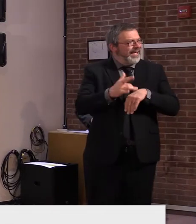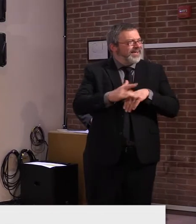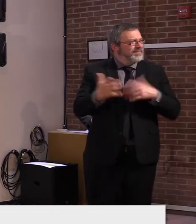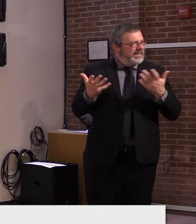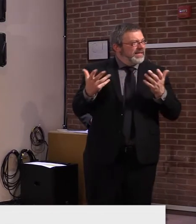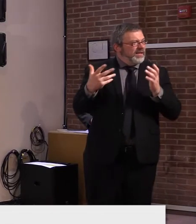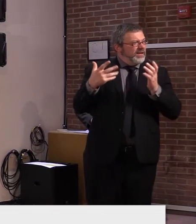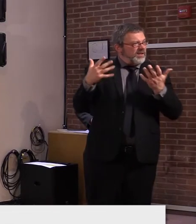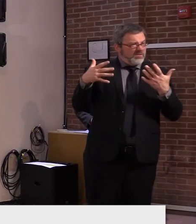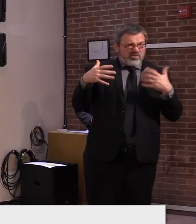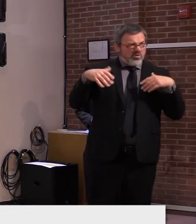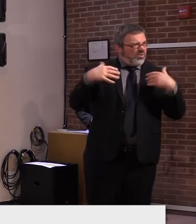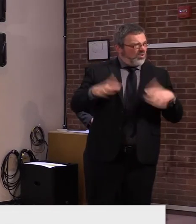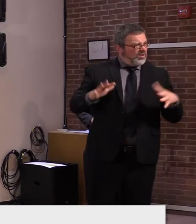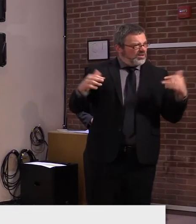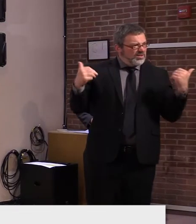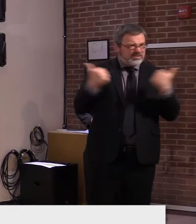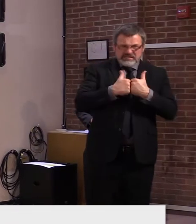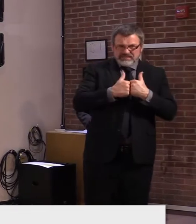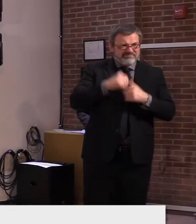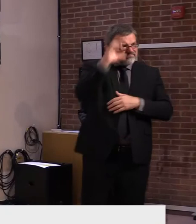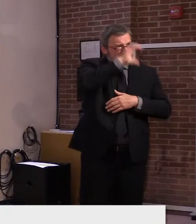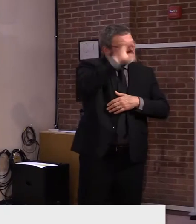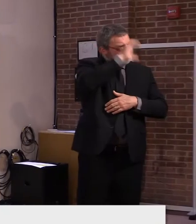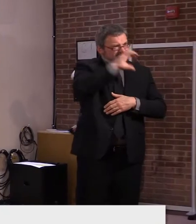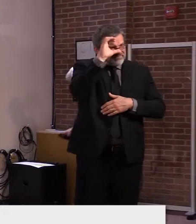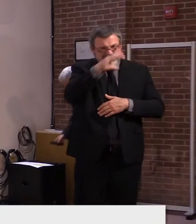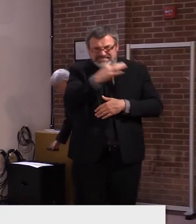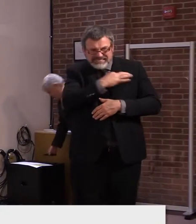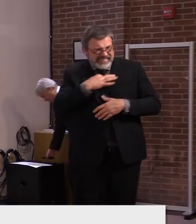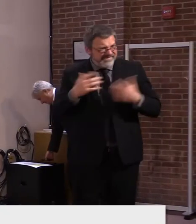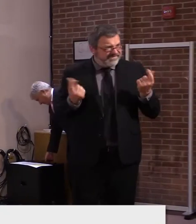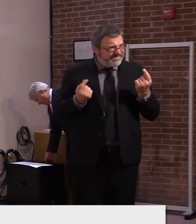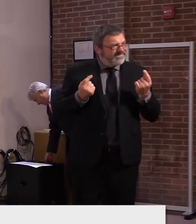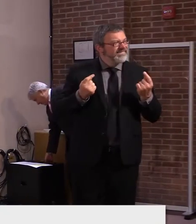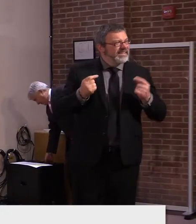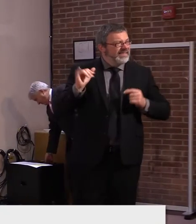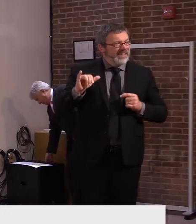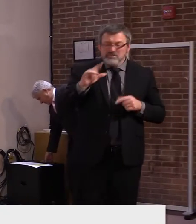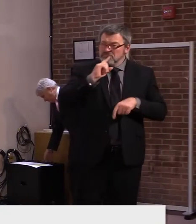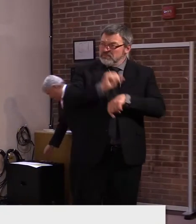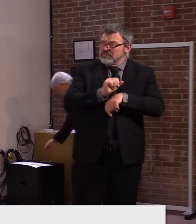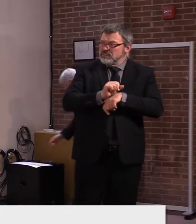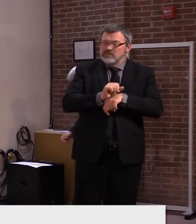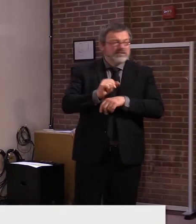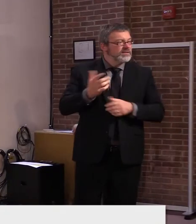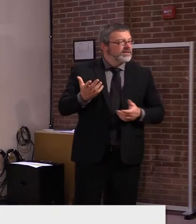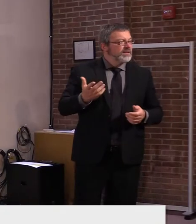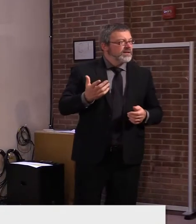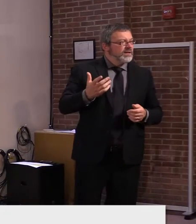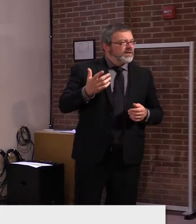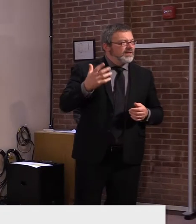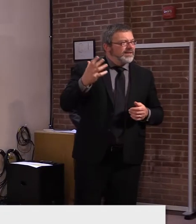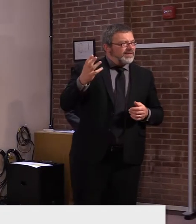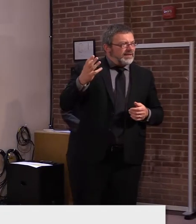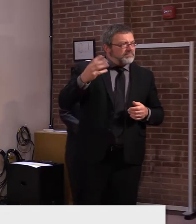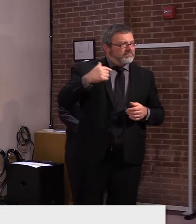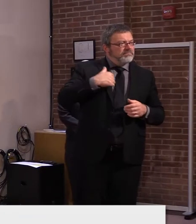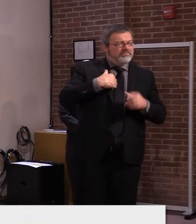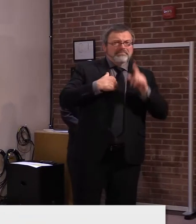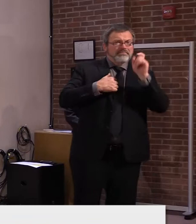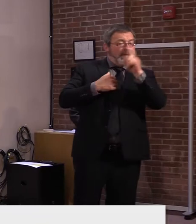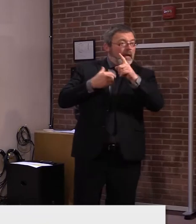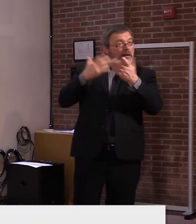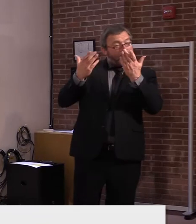think that there's workers out there to staff these clinics? I mean, might you consider asking for staffing help from, say, the Guard or the Health Department or